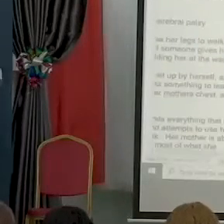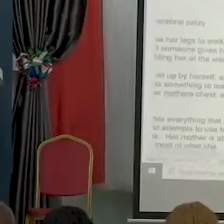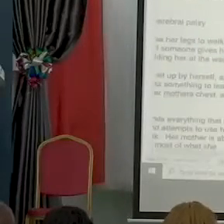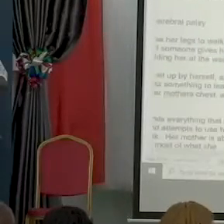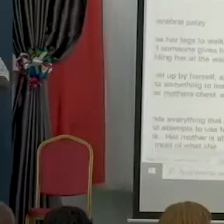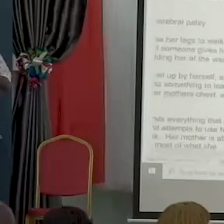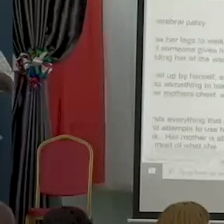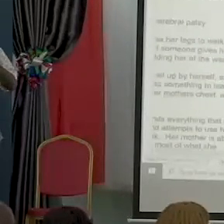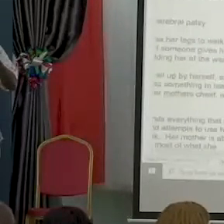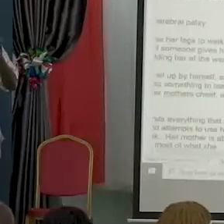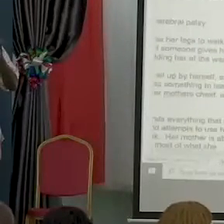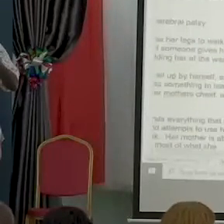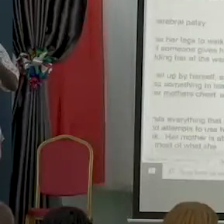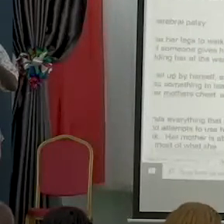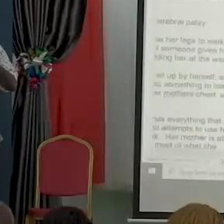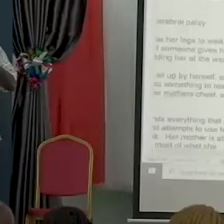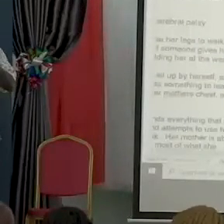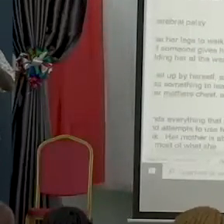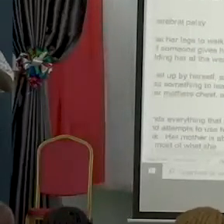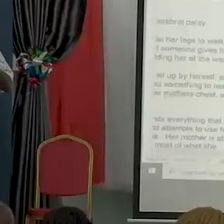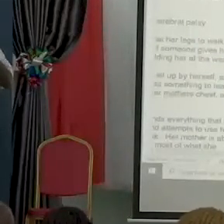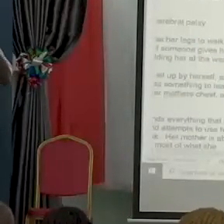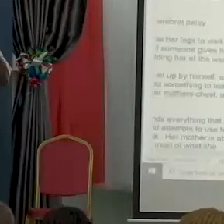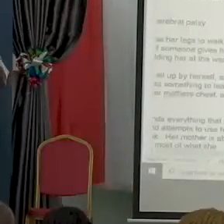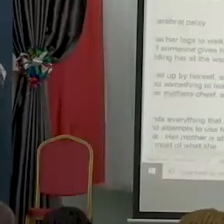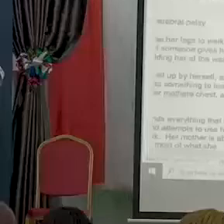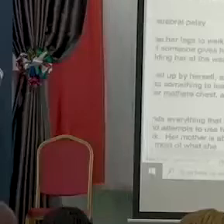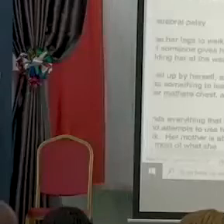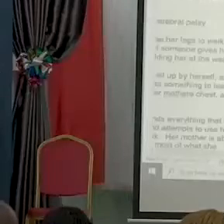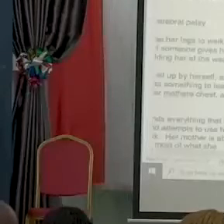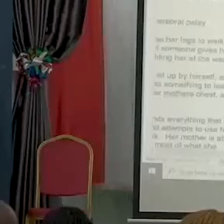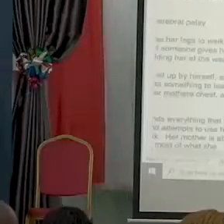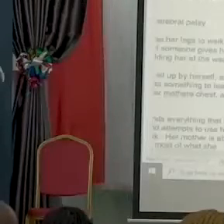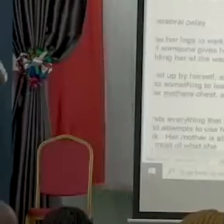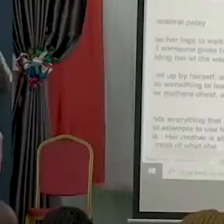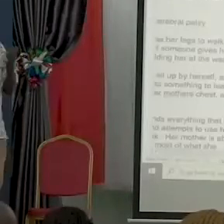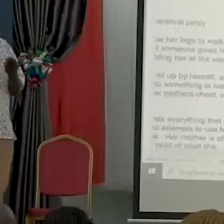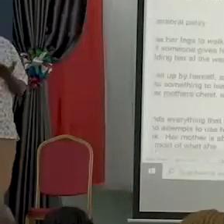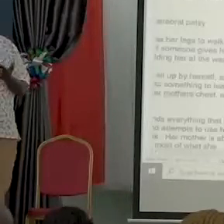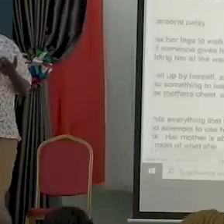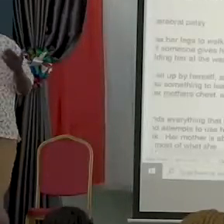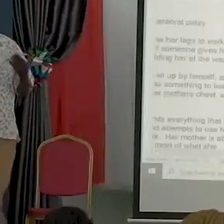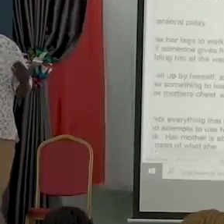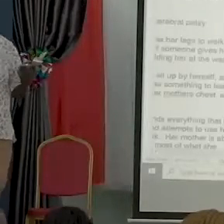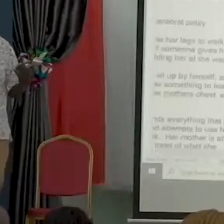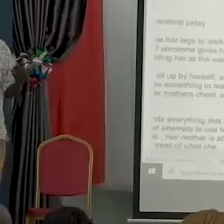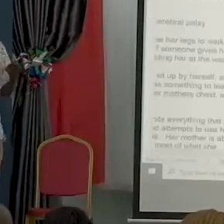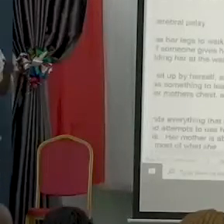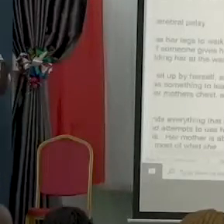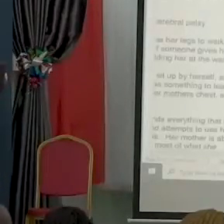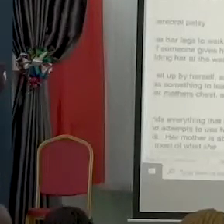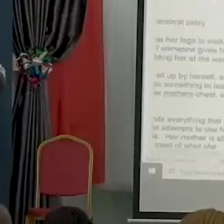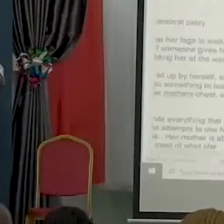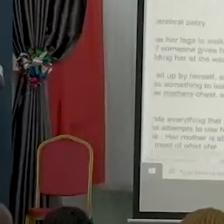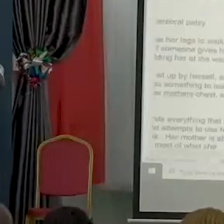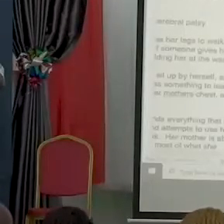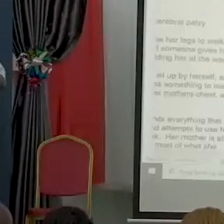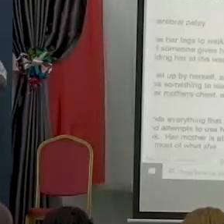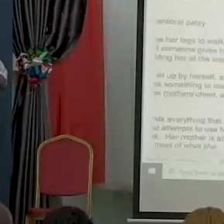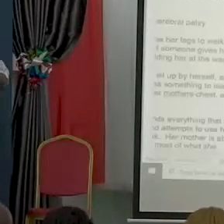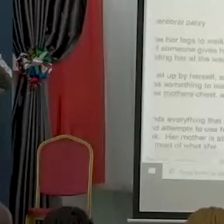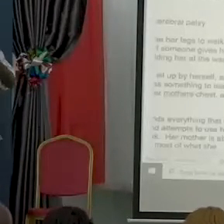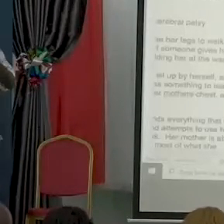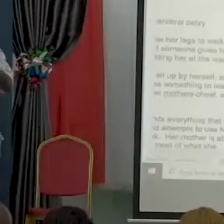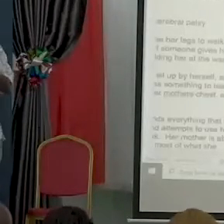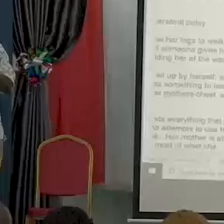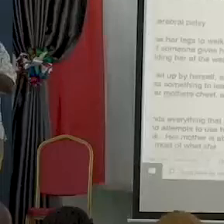a structure, build an understanding of how to help a child who has trouble doing things in the classroom.